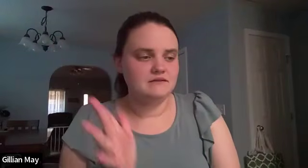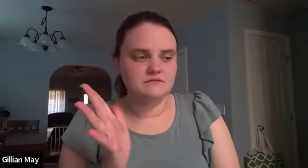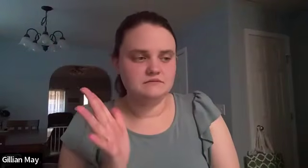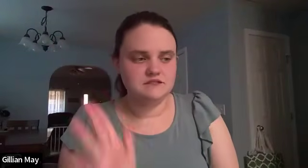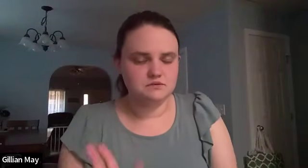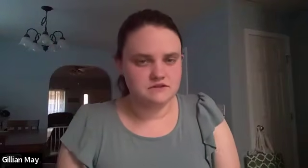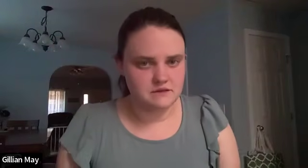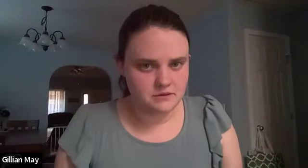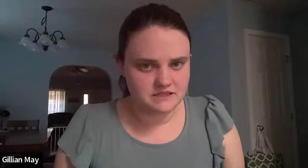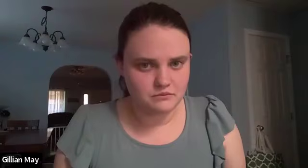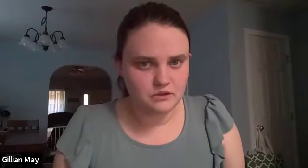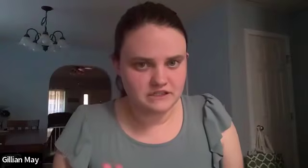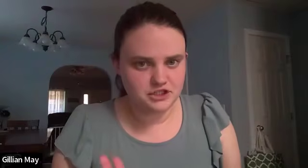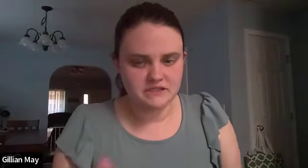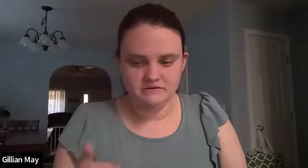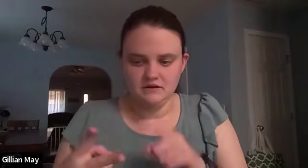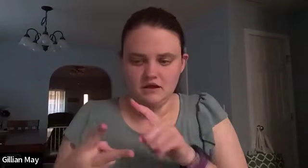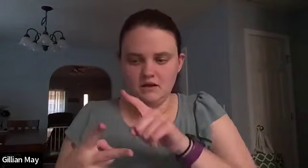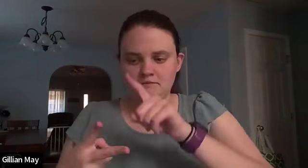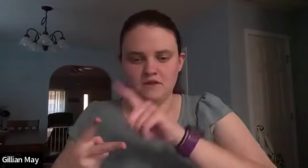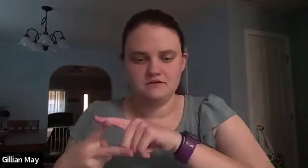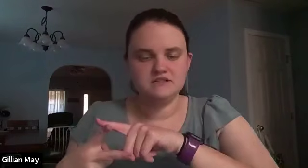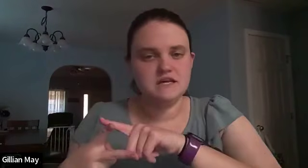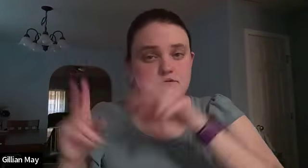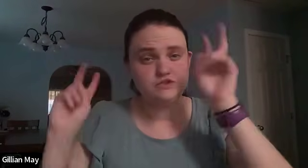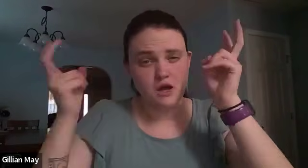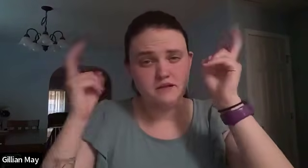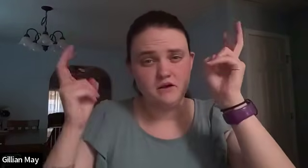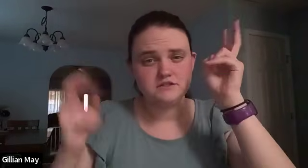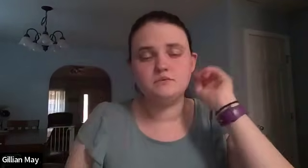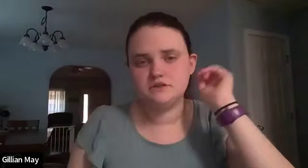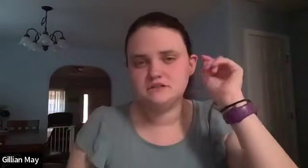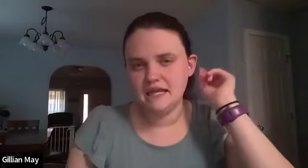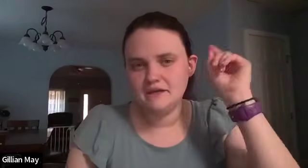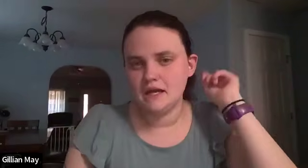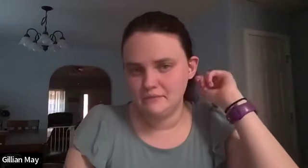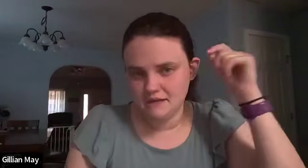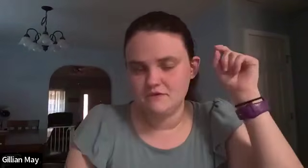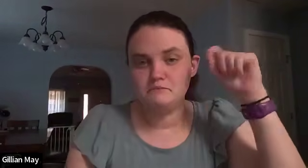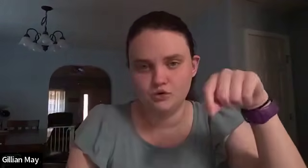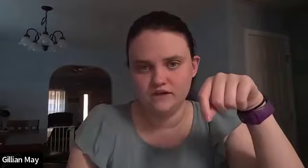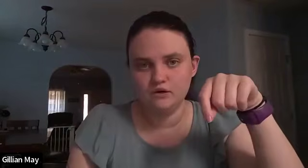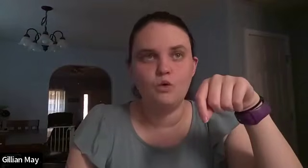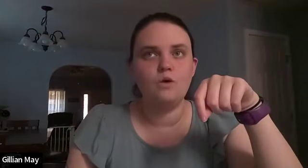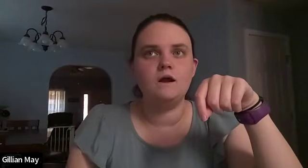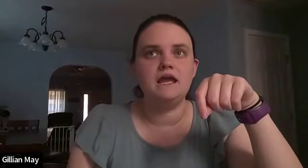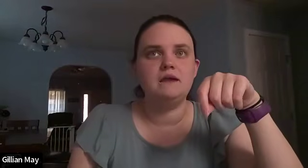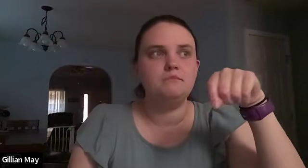And since we'll do this, I promise I will let you be. I was going to say topic also, when you're naming a name of a movie or a